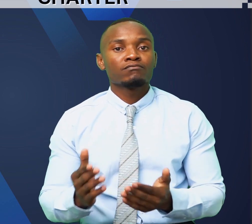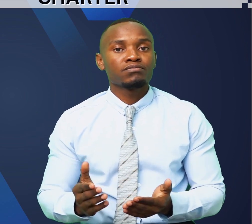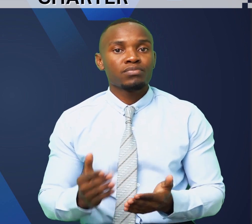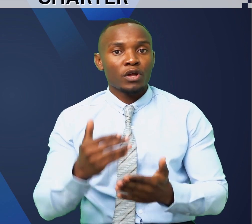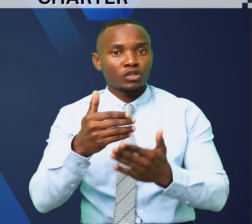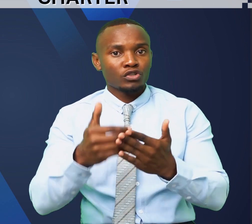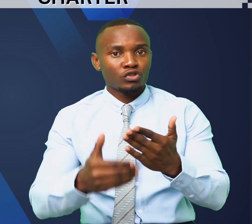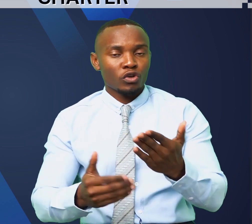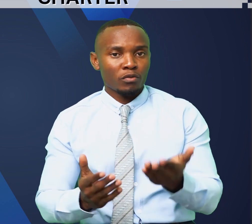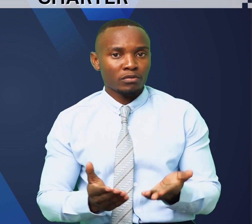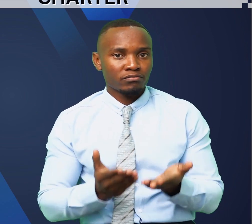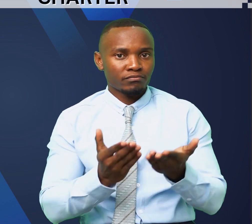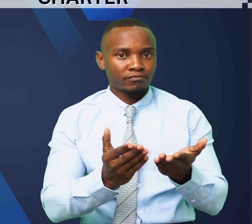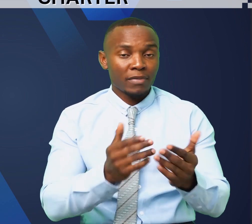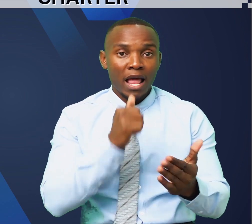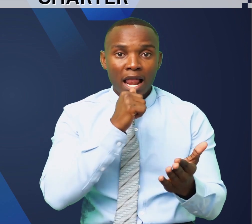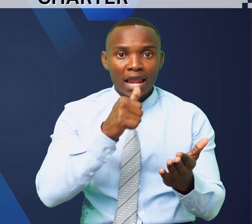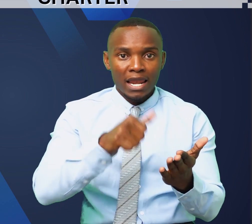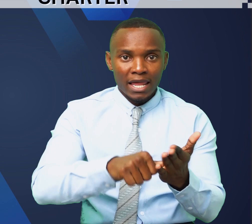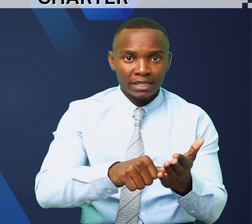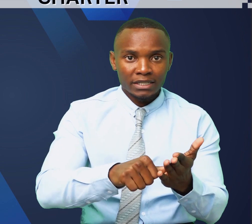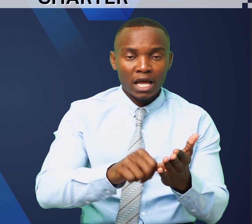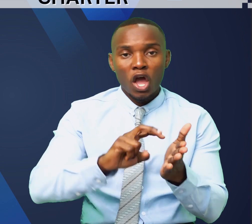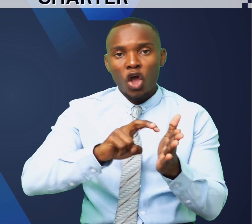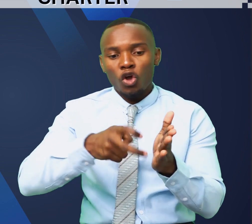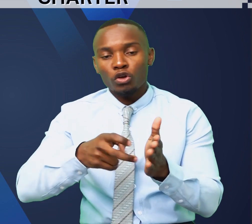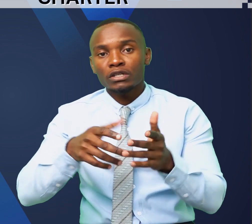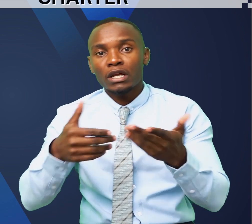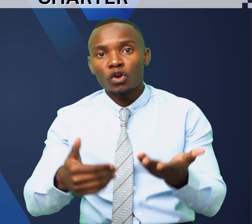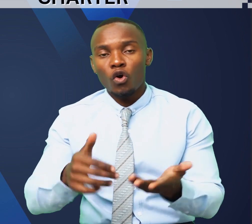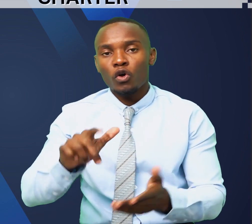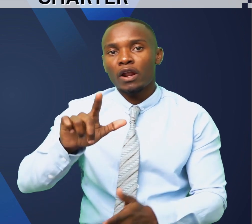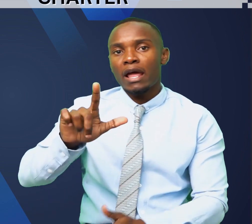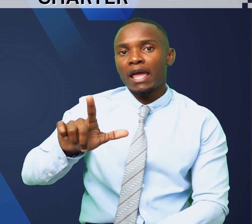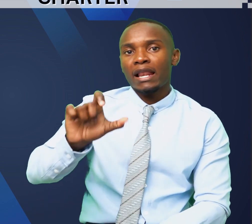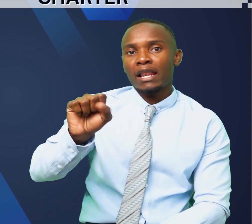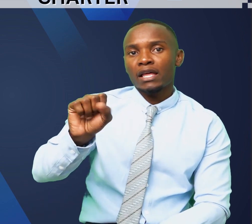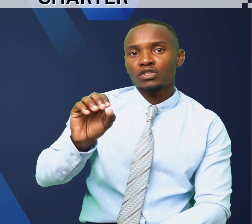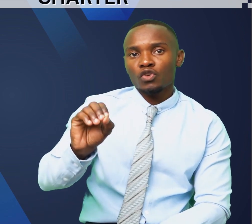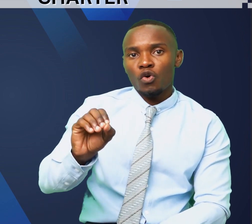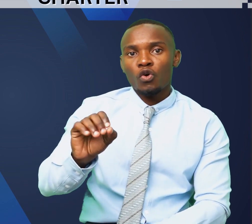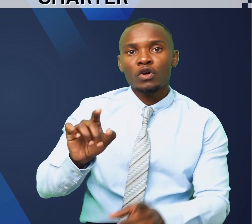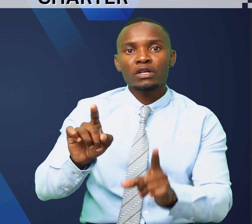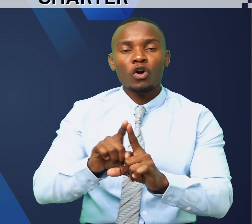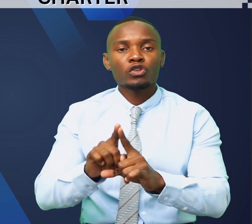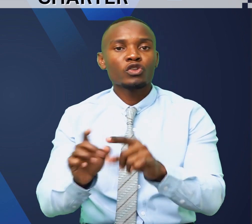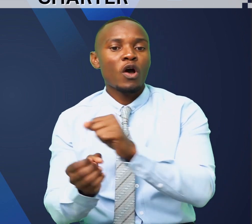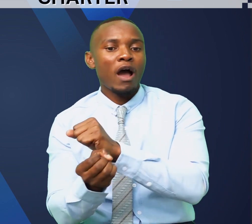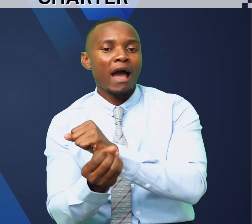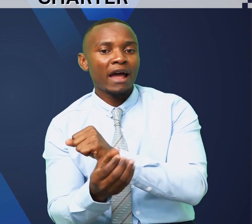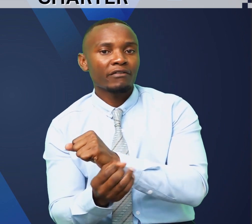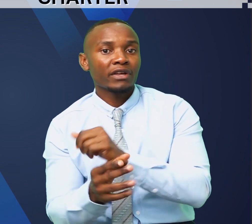documents, that is letter, contract or LSO, remittance advice, and